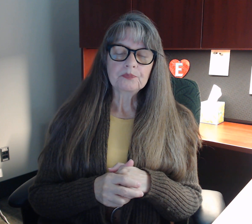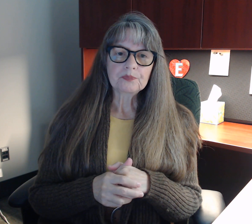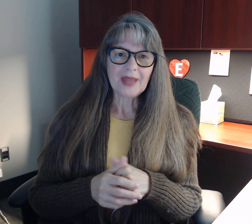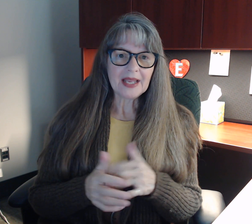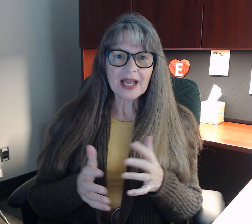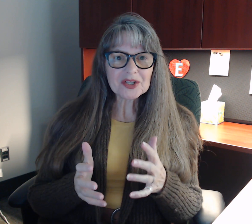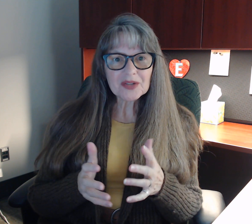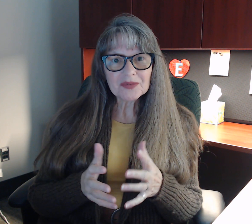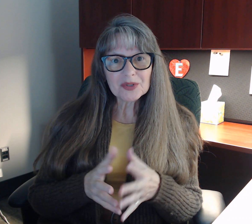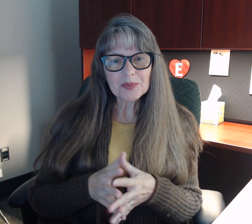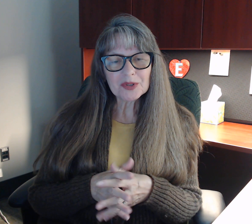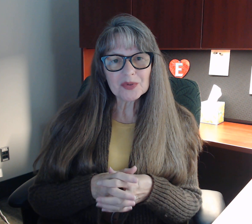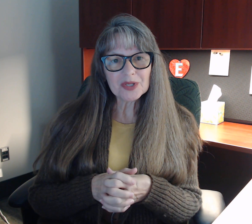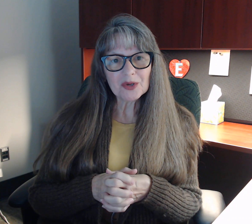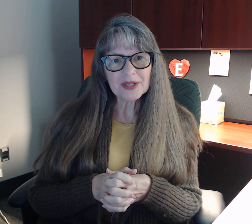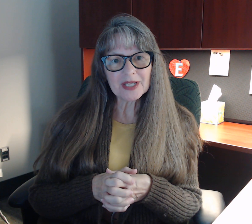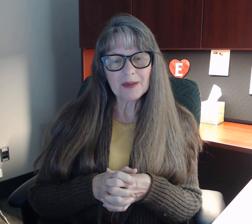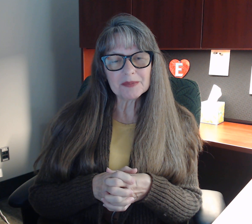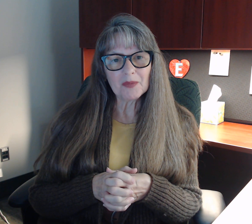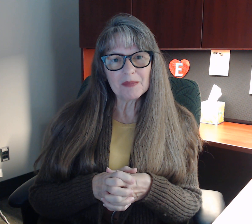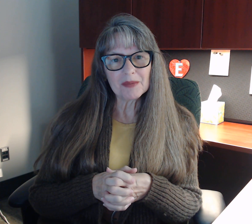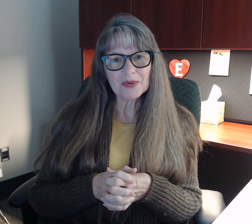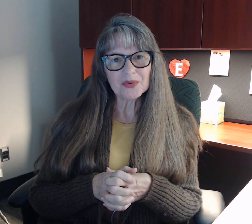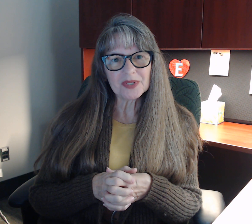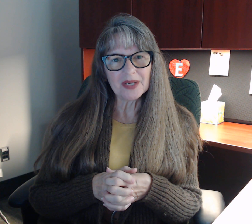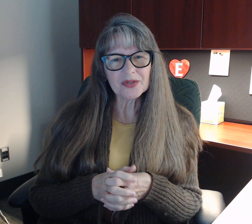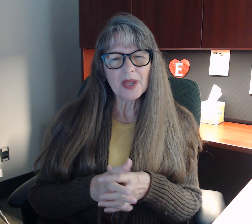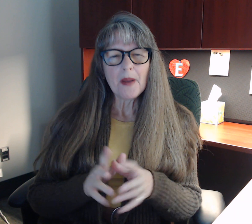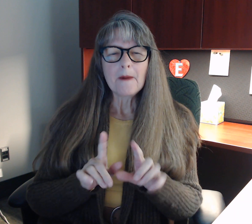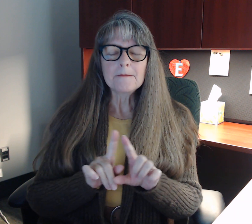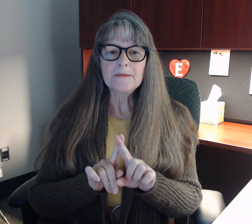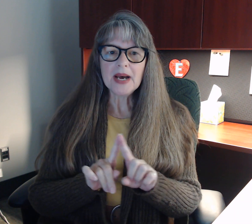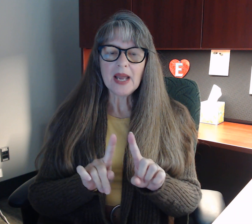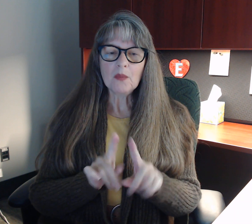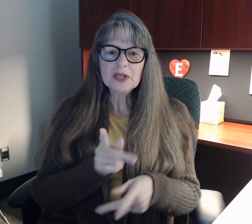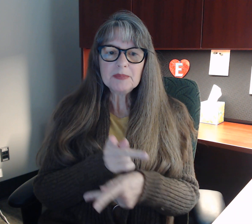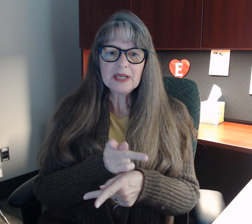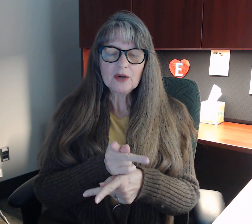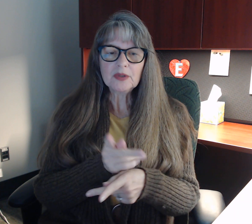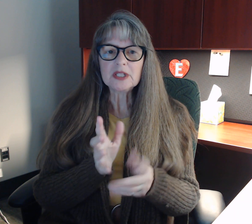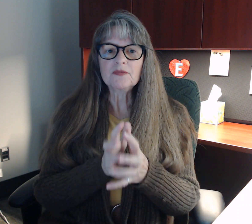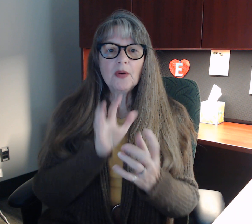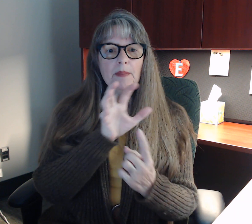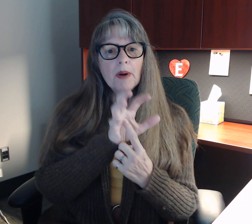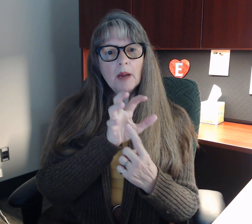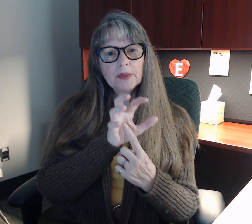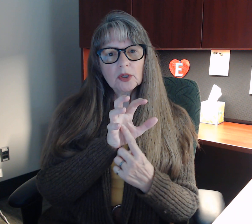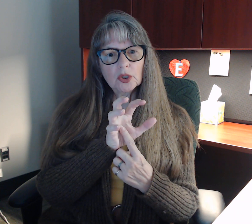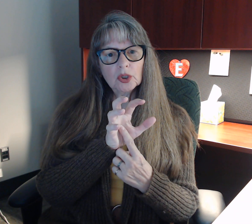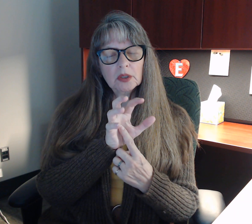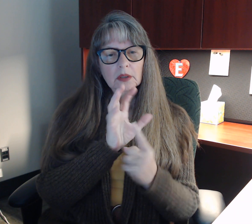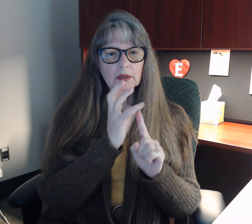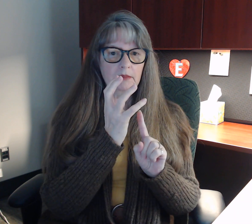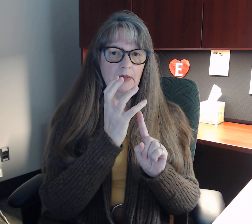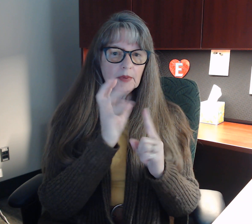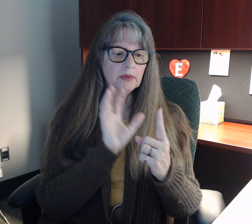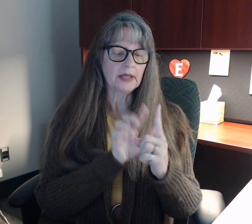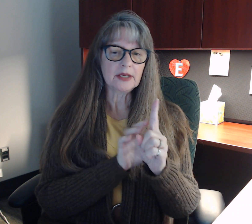I like to put those in there because it helps me remember those signs. But I wanted to be careful. It's very popular. Remember, like, here's